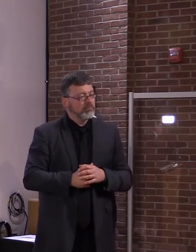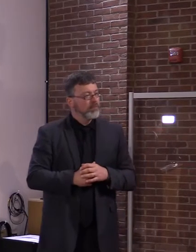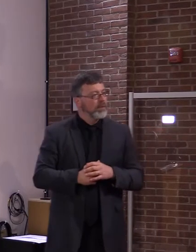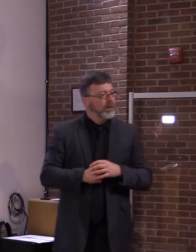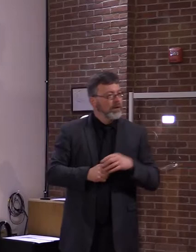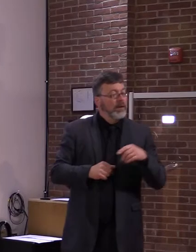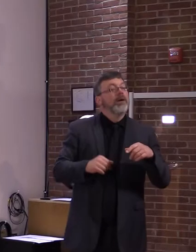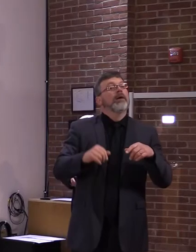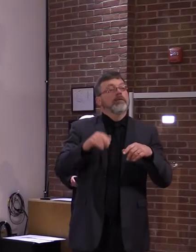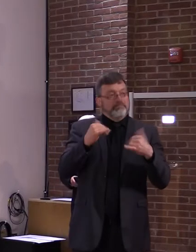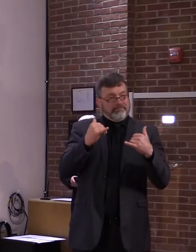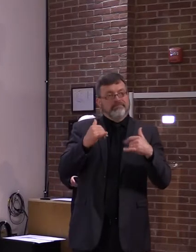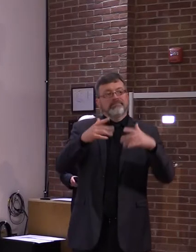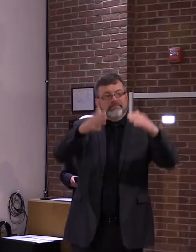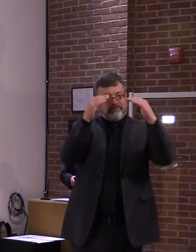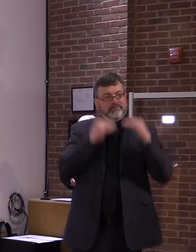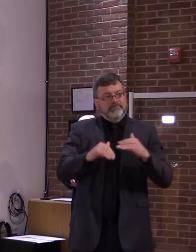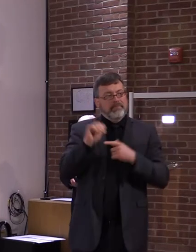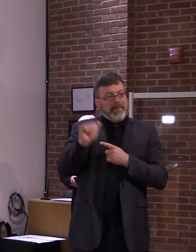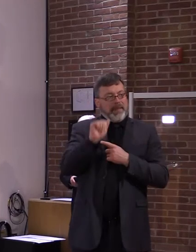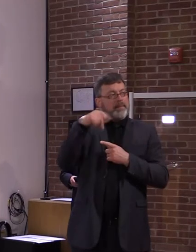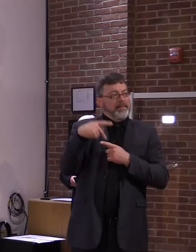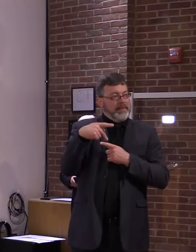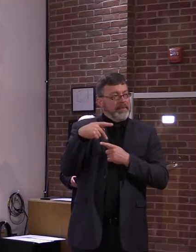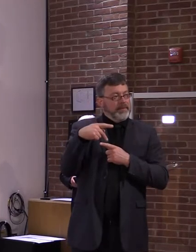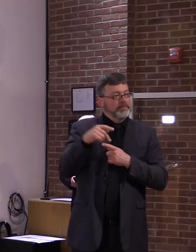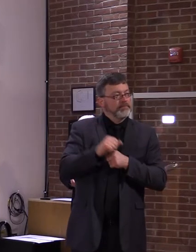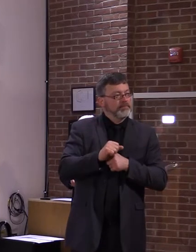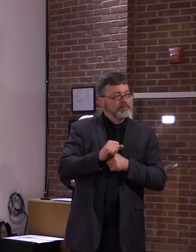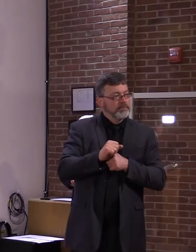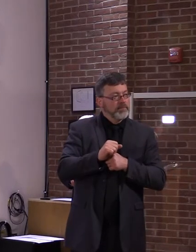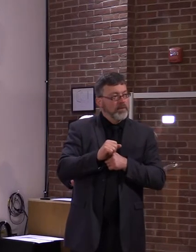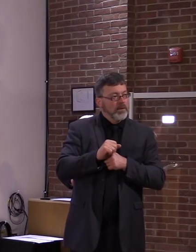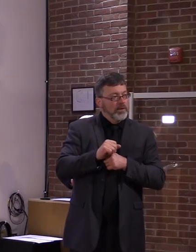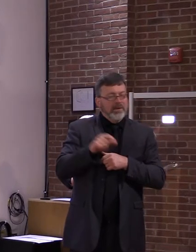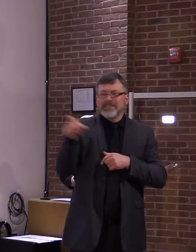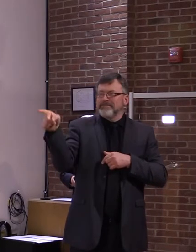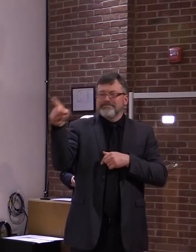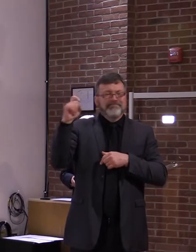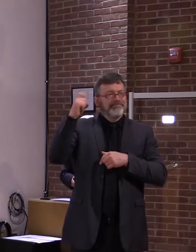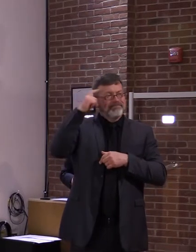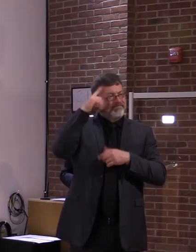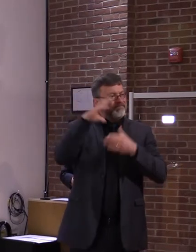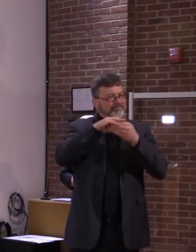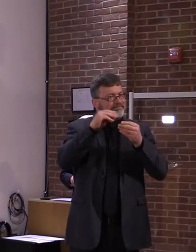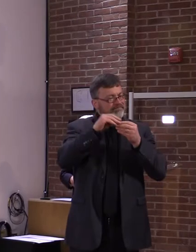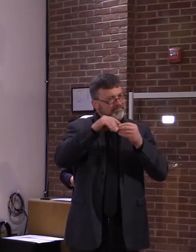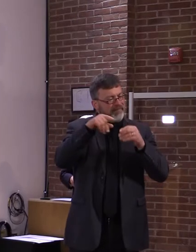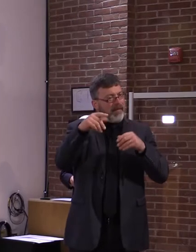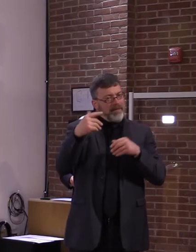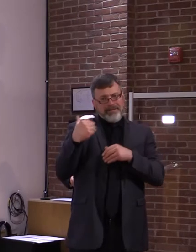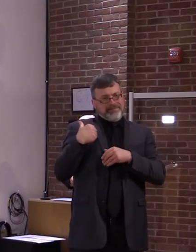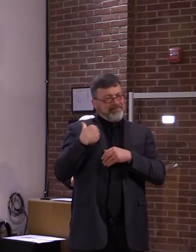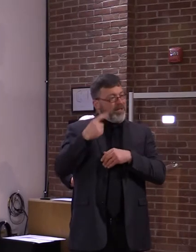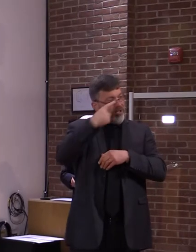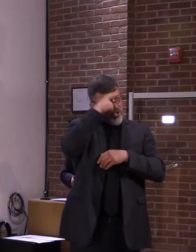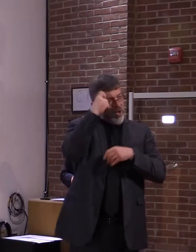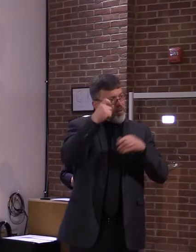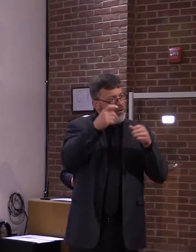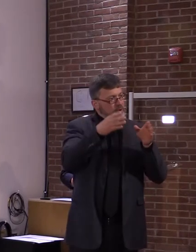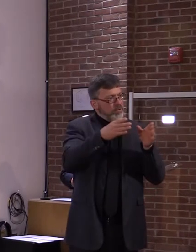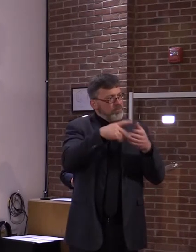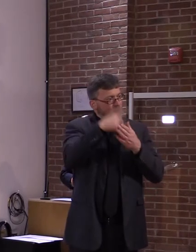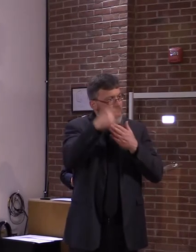Thank you. This is about the summer program. Is there any indication how many children or parents are signing up for